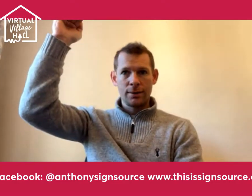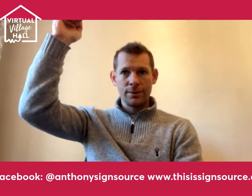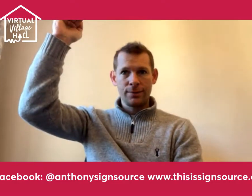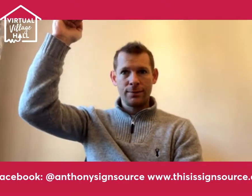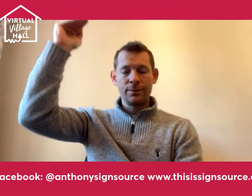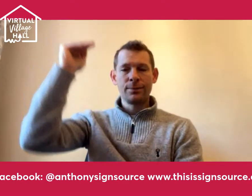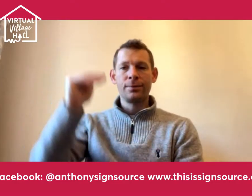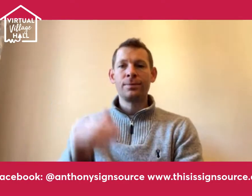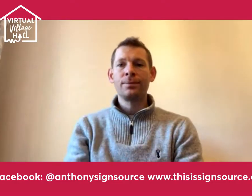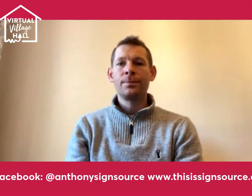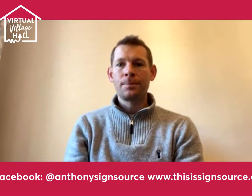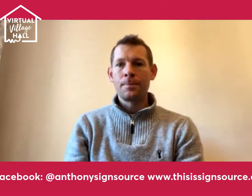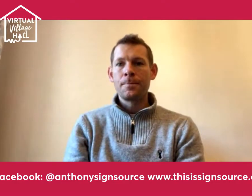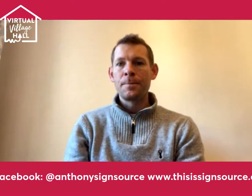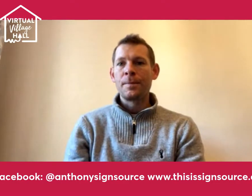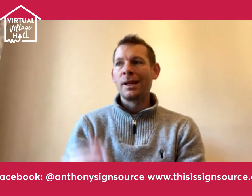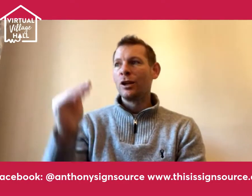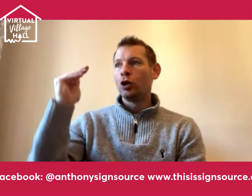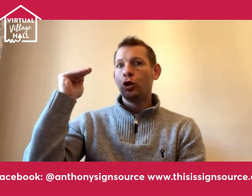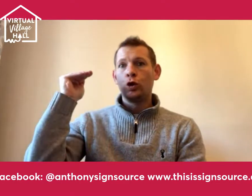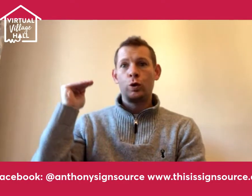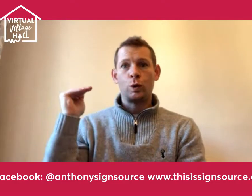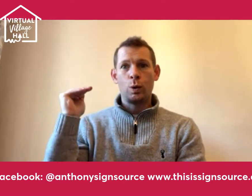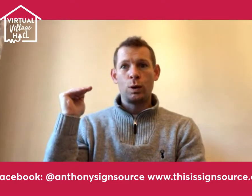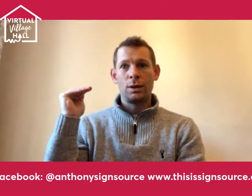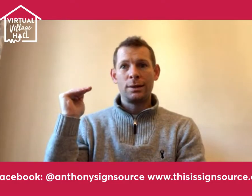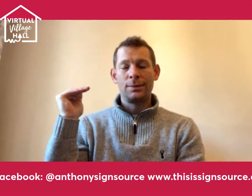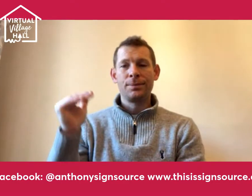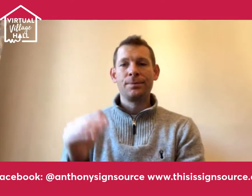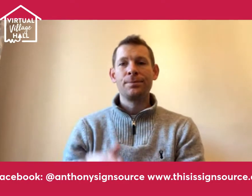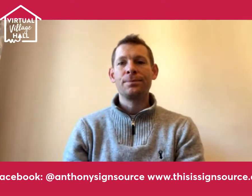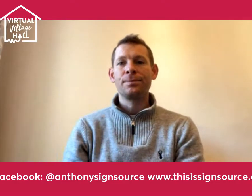So if you're talking about height, it's tall, short,